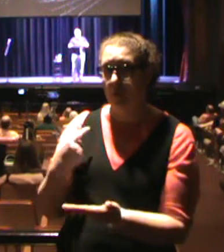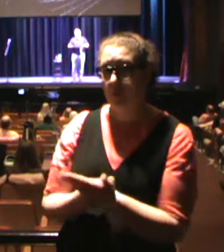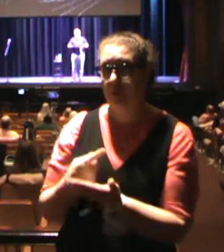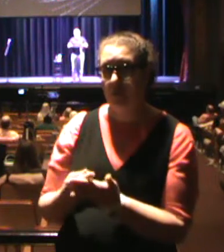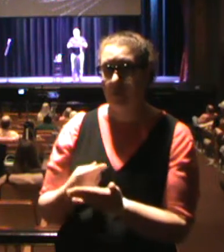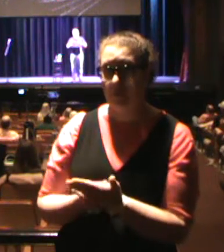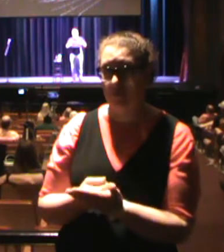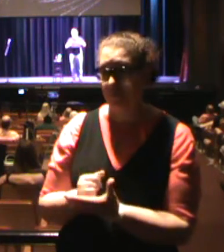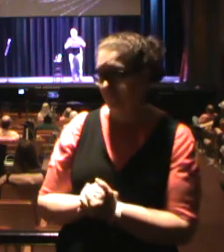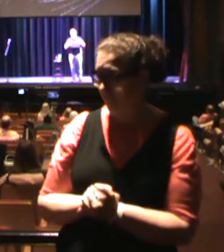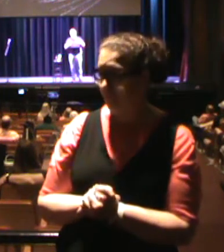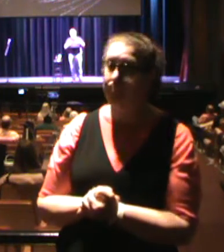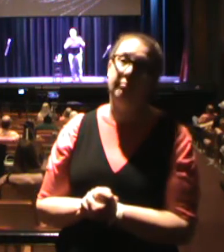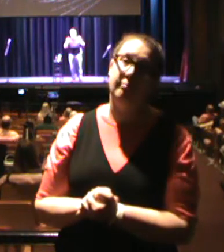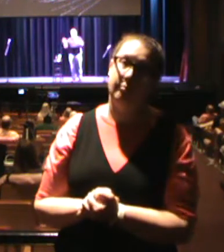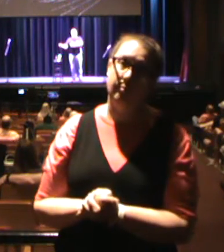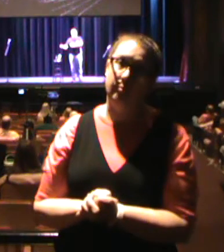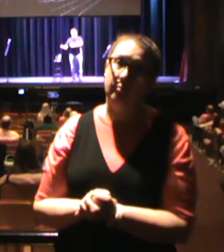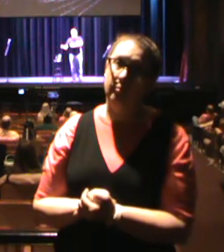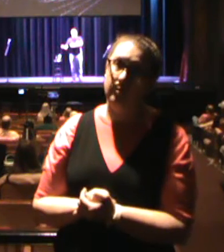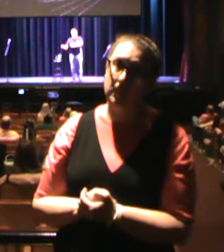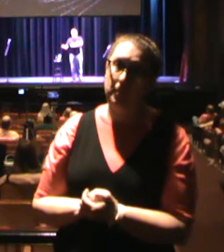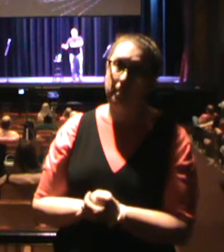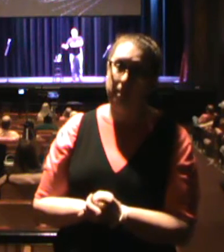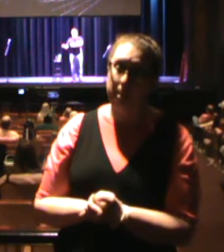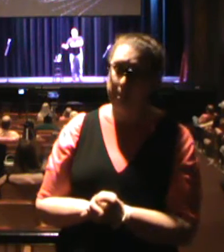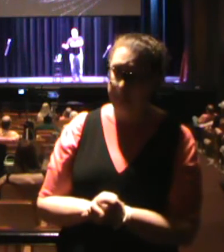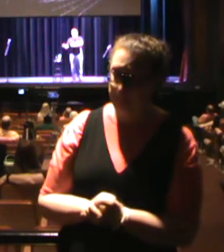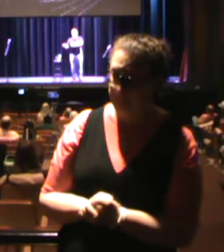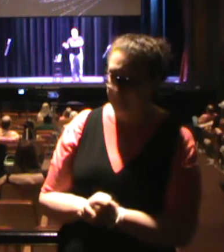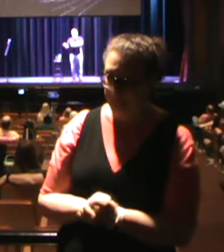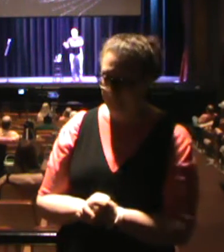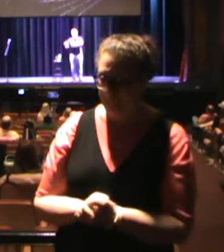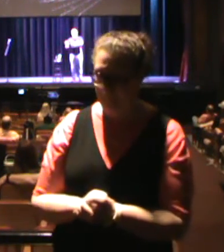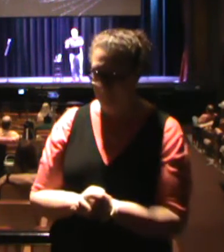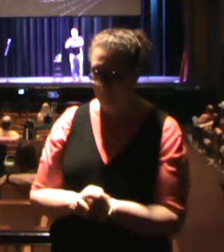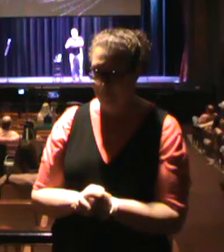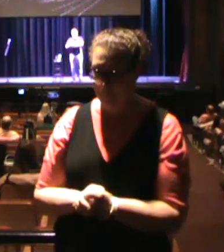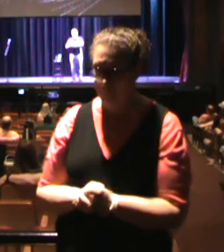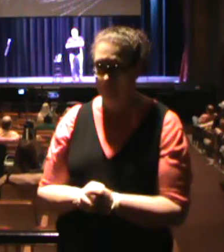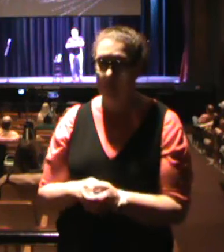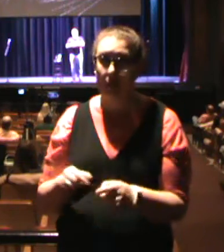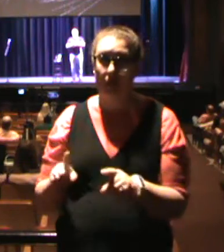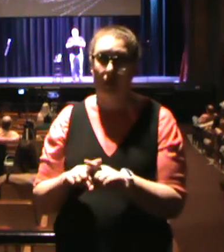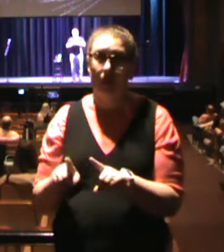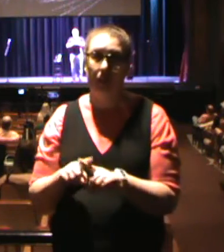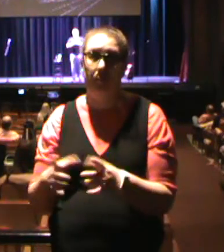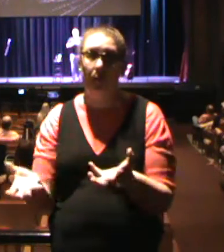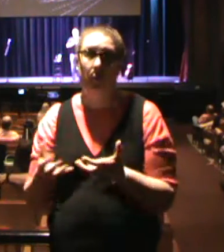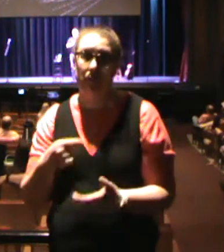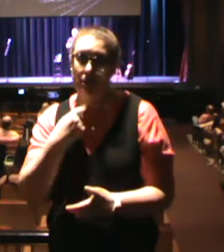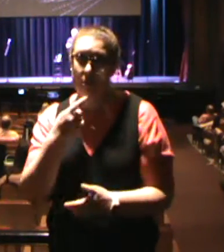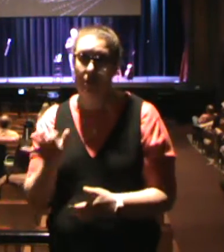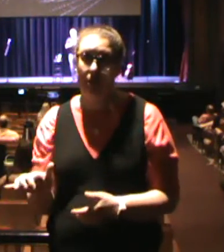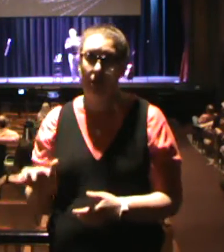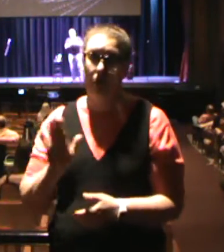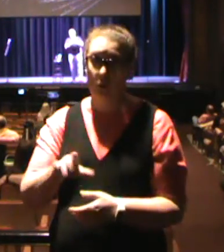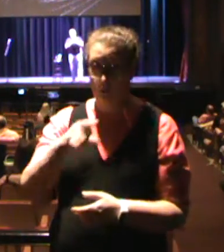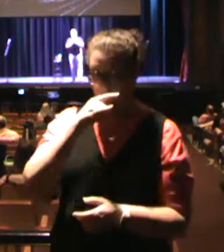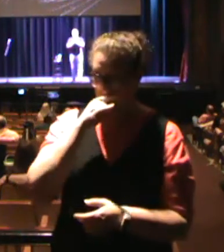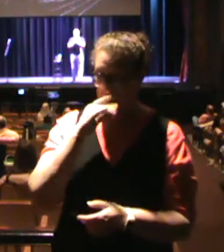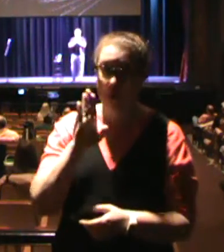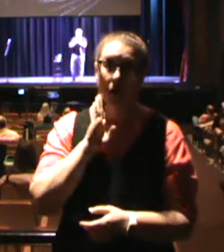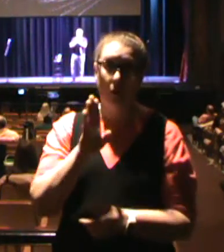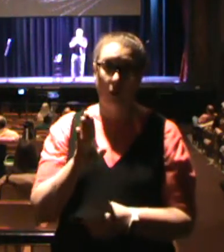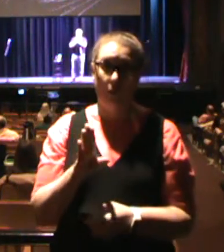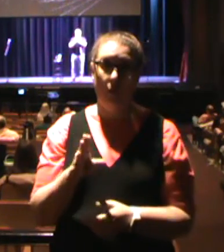I'm done with that until we get to it again in another scripture. But I would say this. Your kids will pay